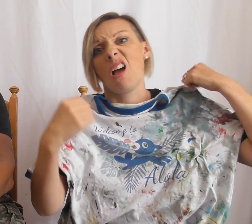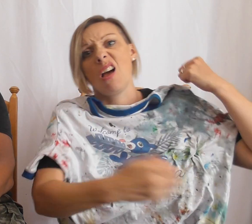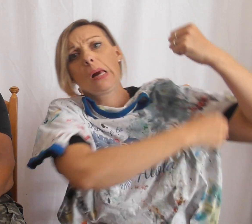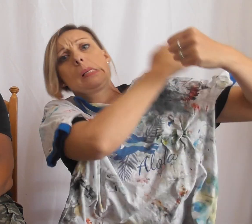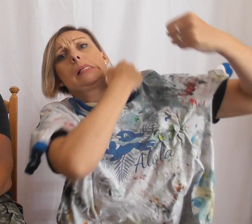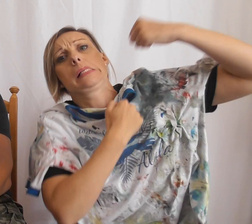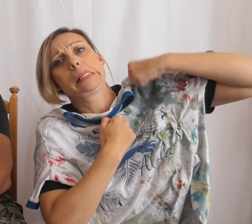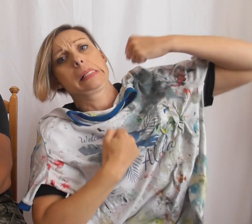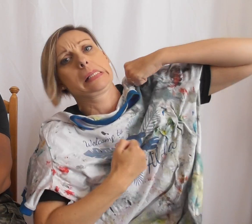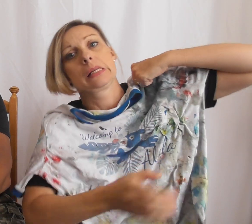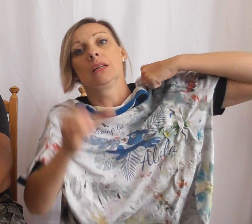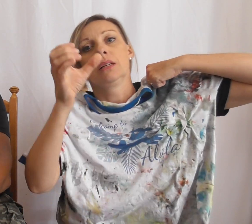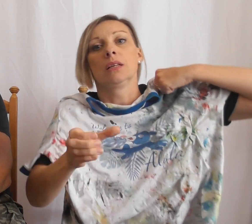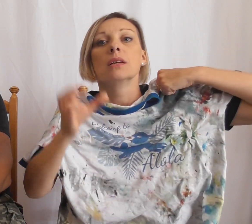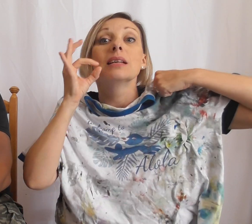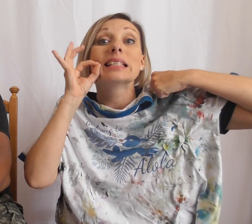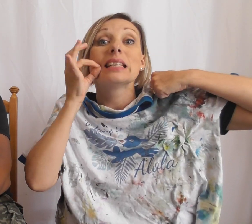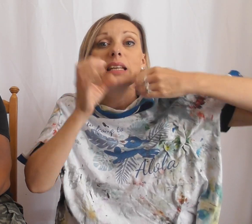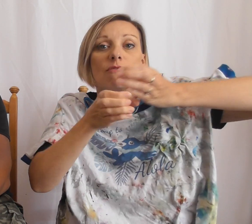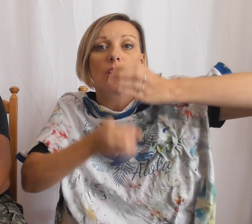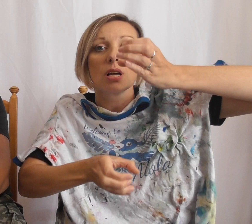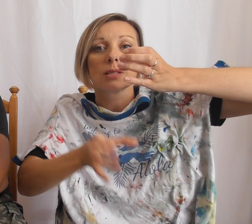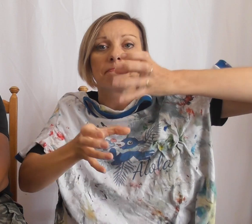He's got a flask of tea or coffee.